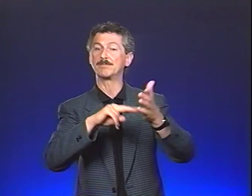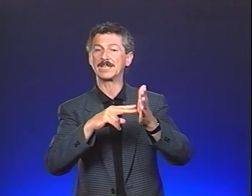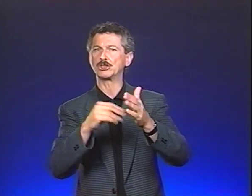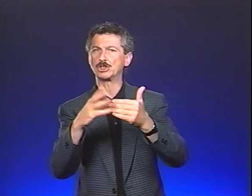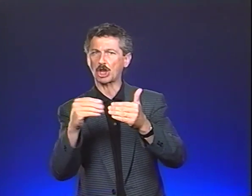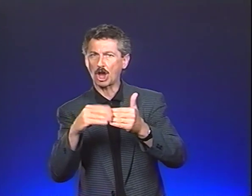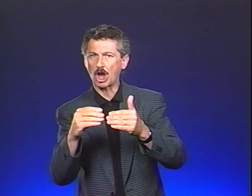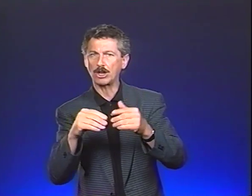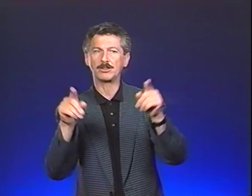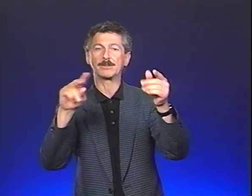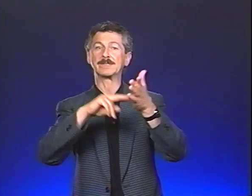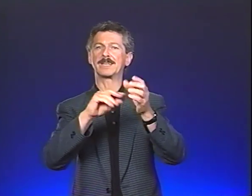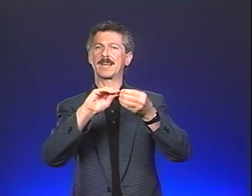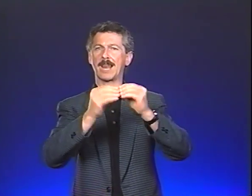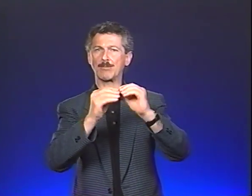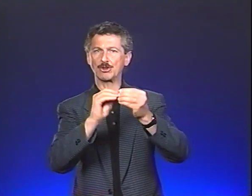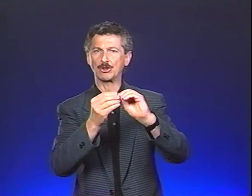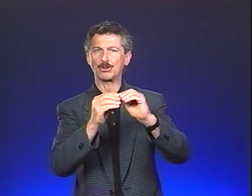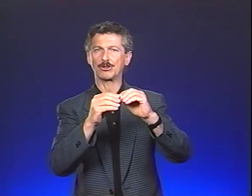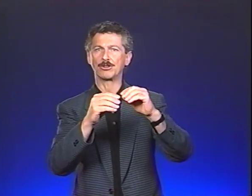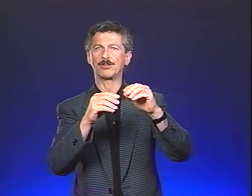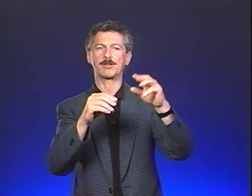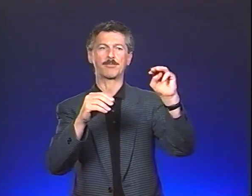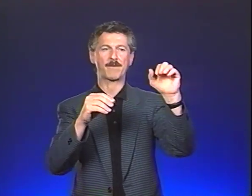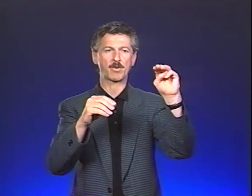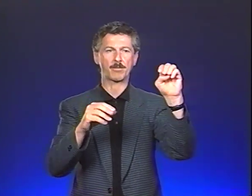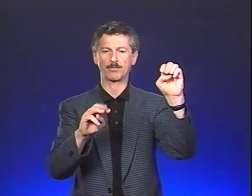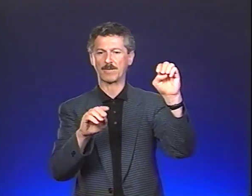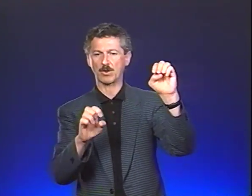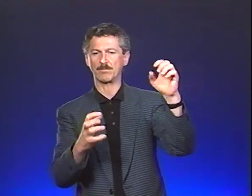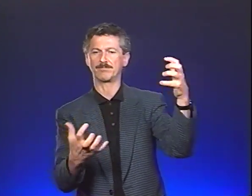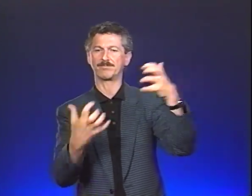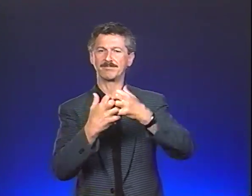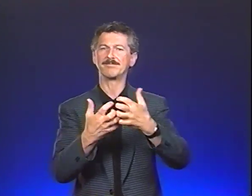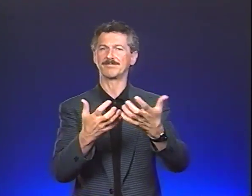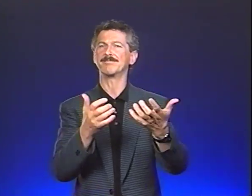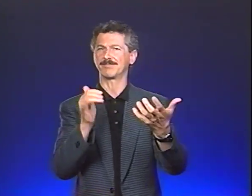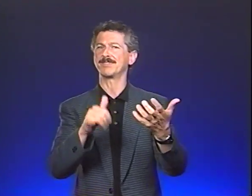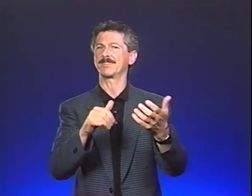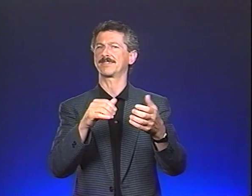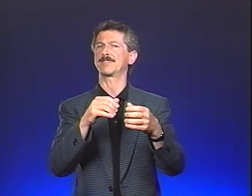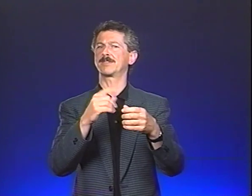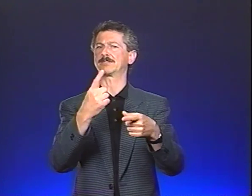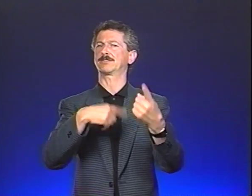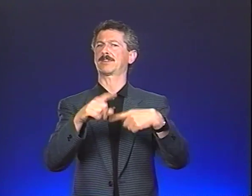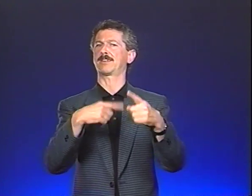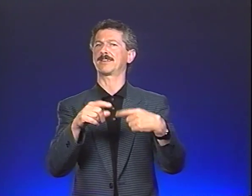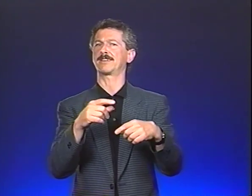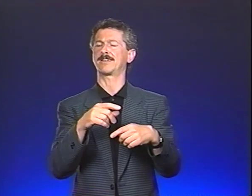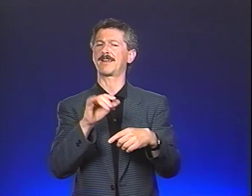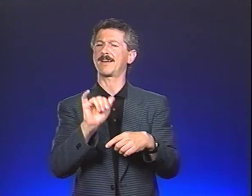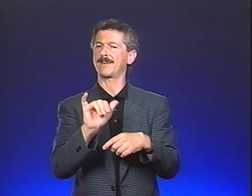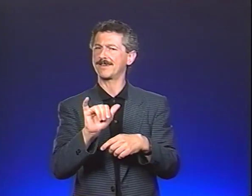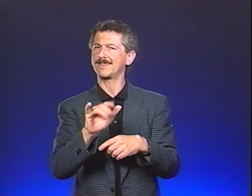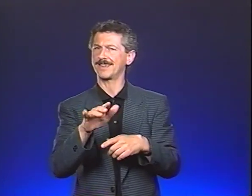The base sign dollars remains the same, but the numeral hand shape changes. Each of these signs is a morpheme that combines to create a single sign.